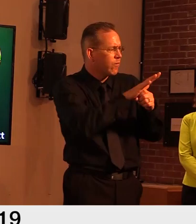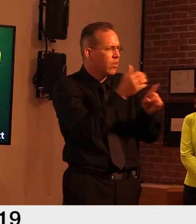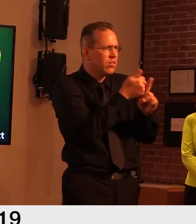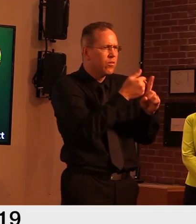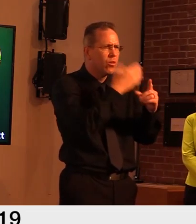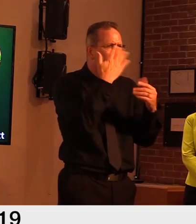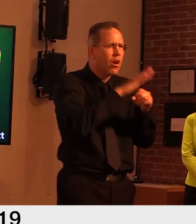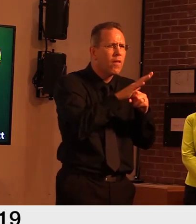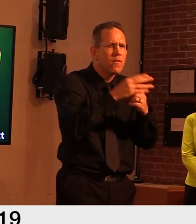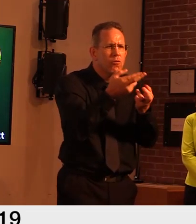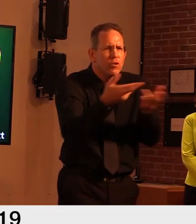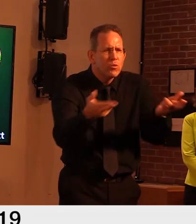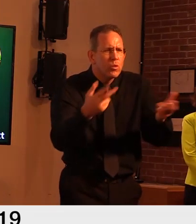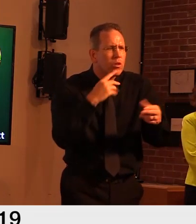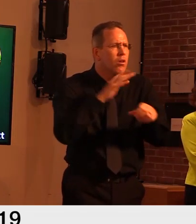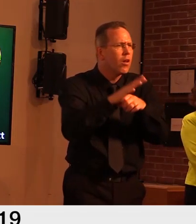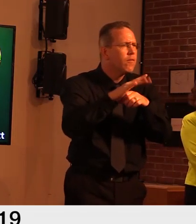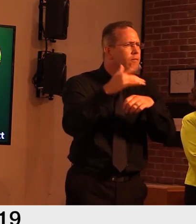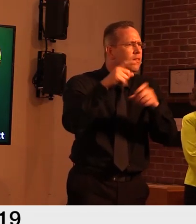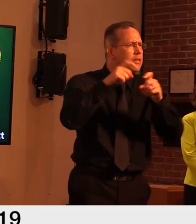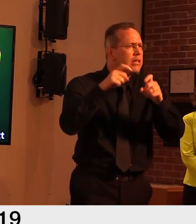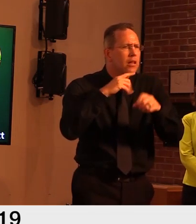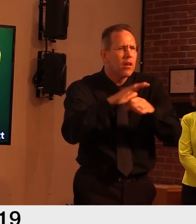it. Obviously,